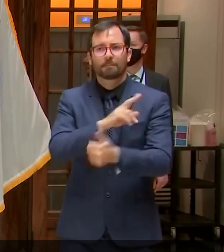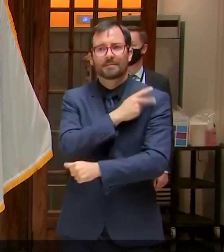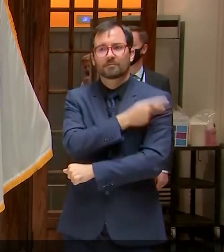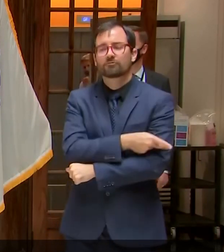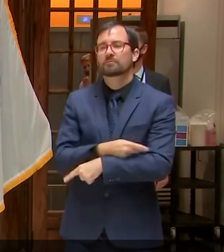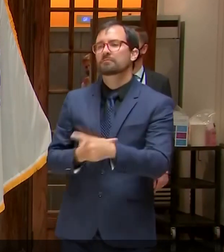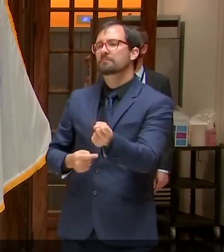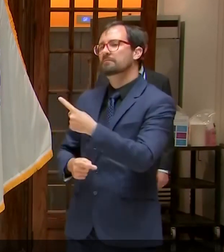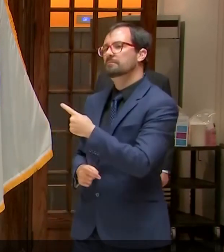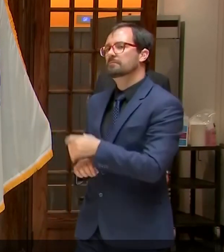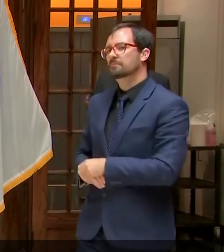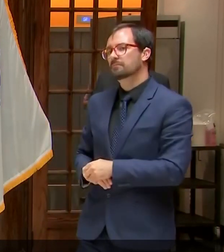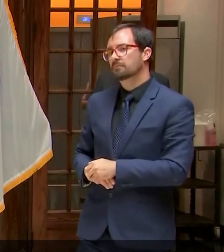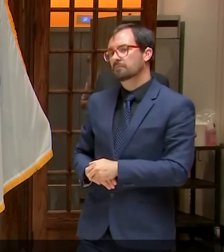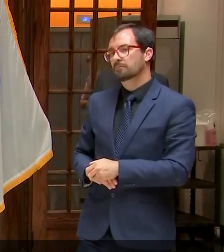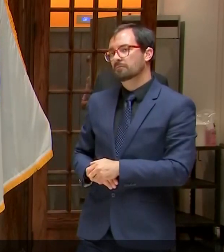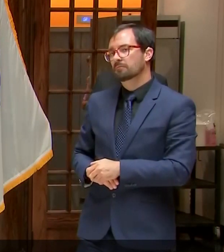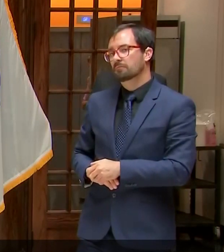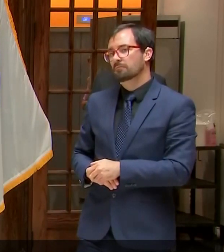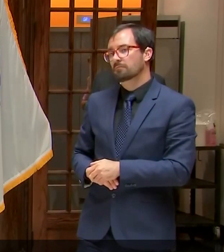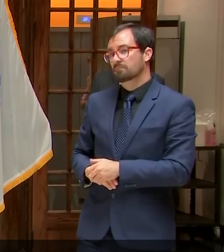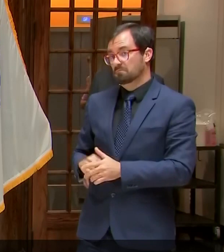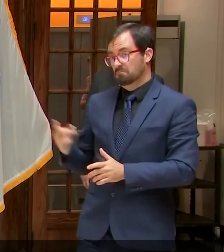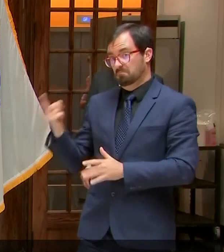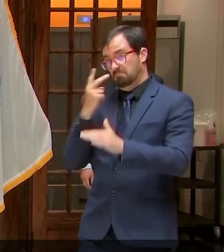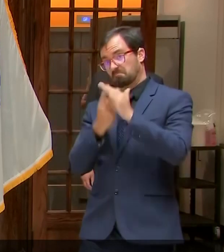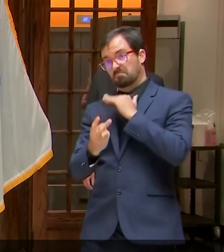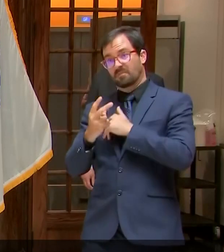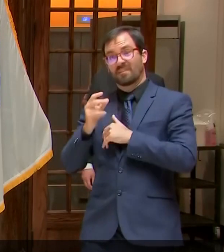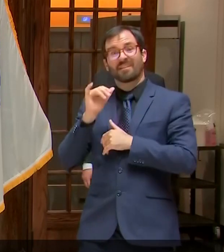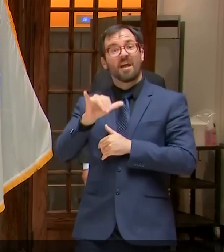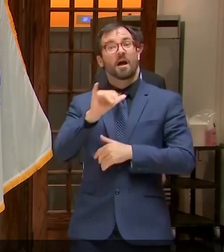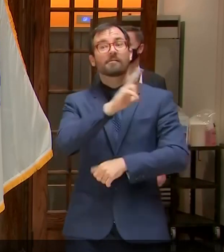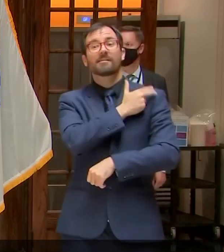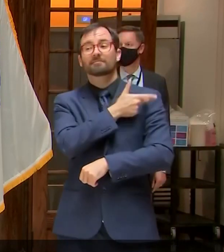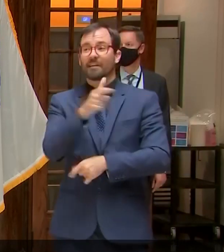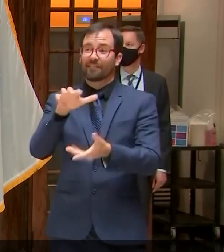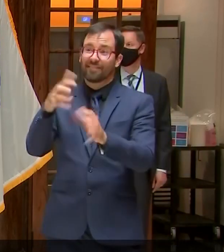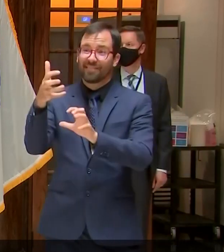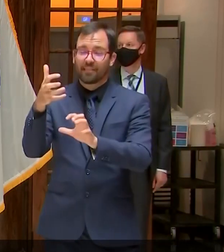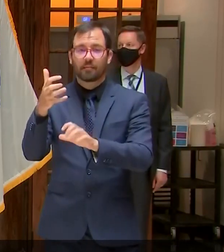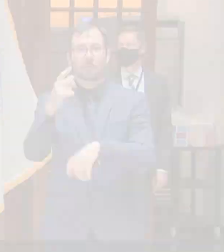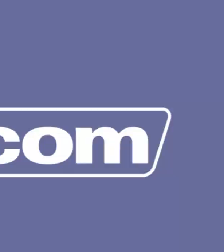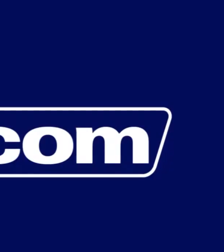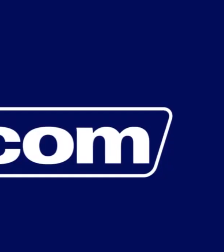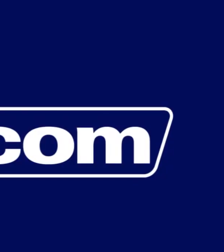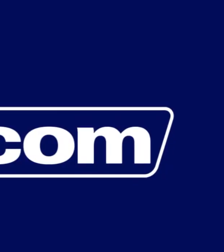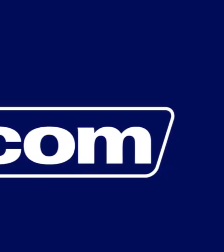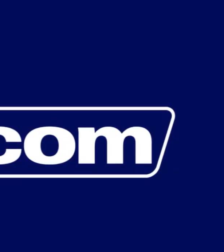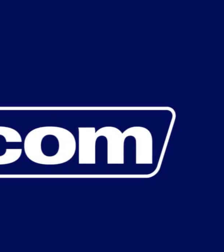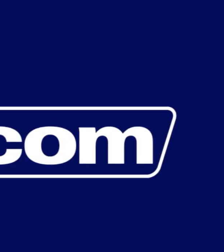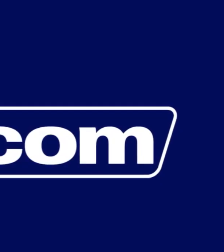you're hearing so far, or could it be even more than that? I've heard a lot of different possibilities on that one, a lot.